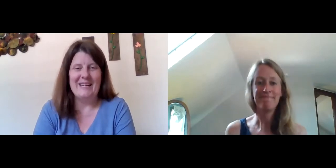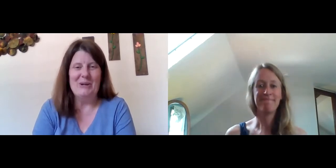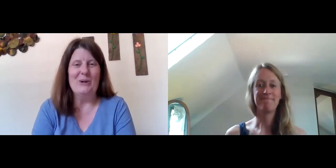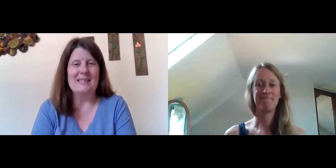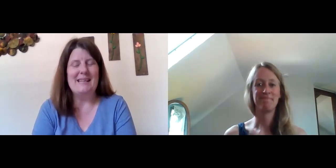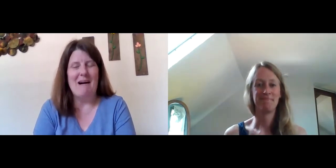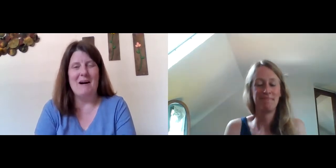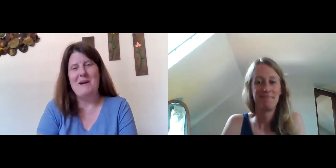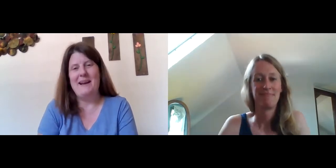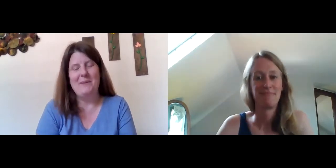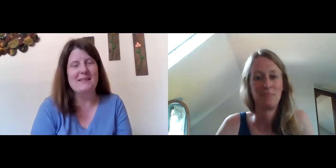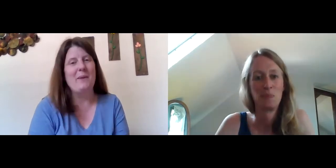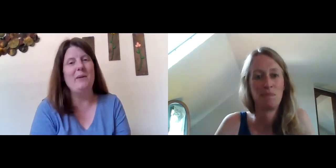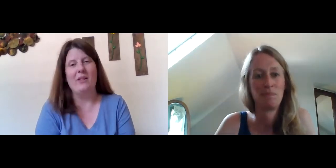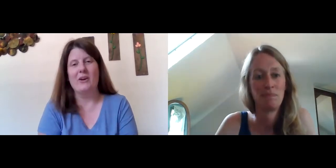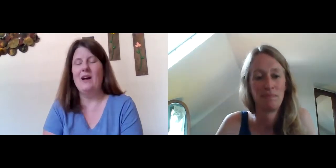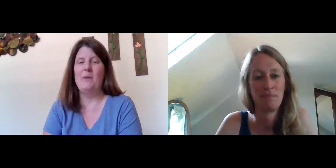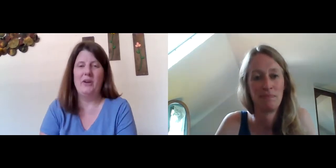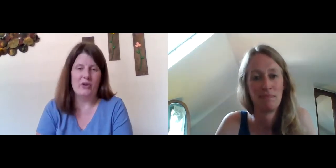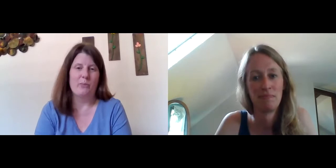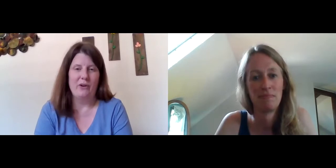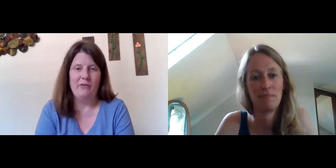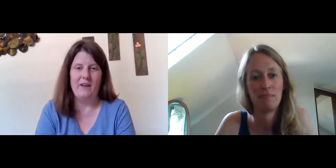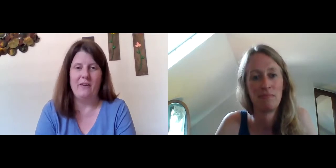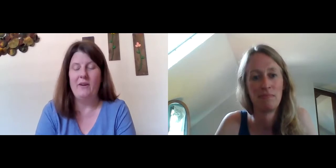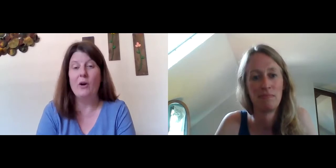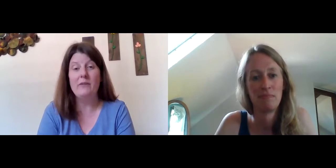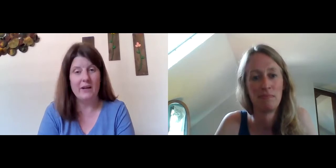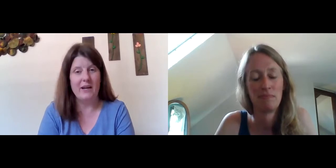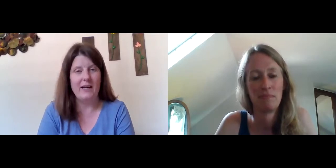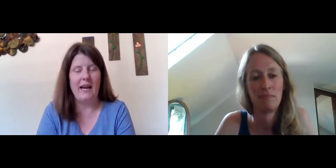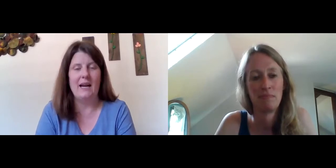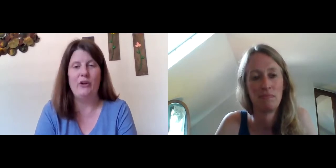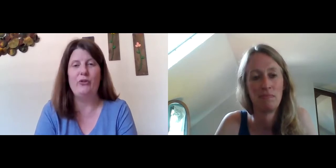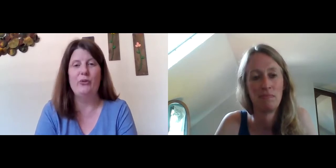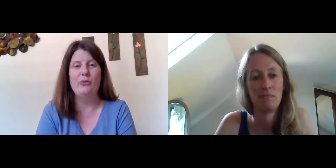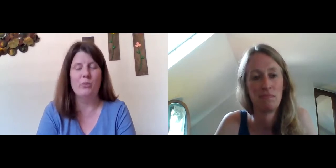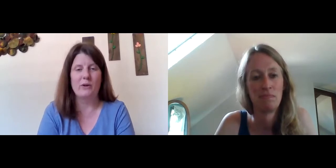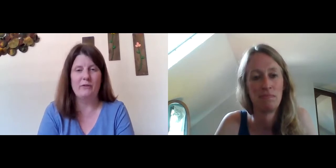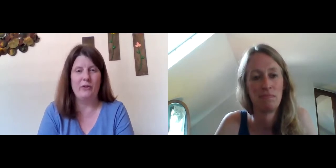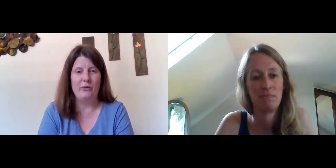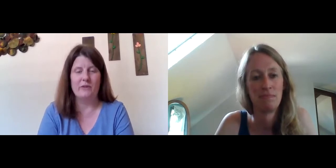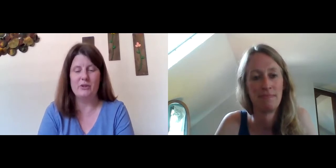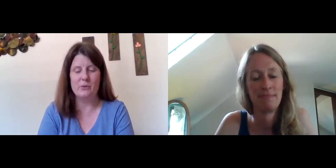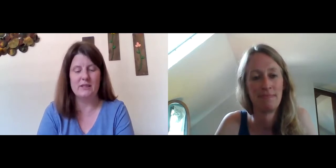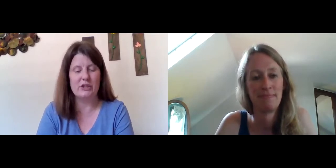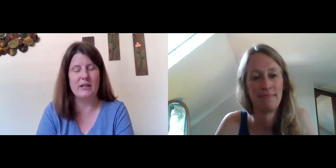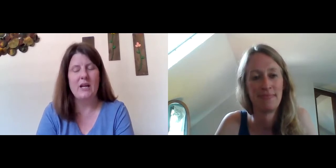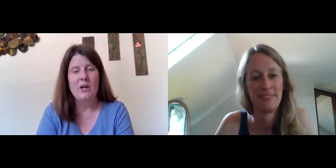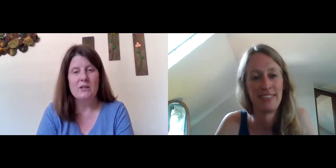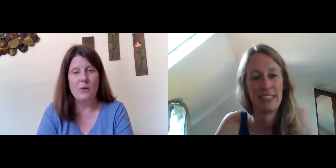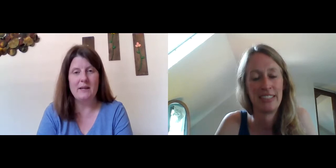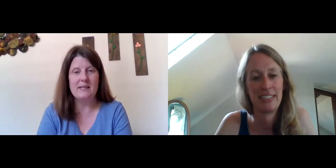Hi kiddos, my name is Amy Miller. I'm an interpreter for the deaf and hard of hearing, and I do work for the Two Rivers School